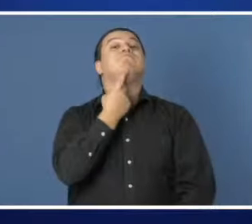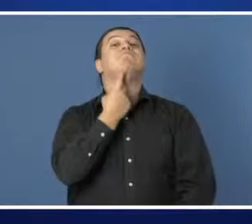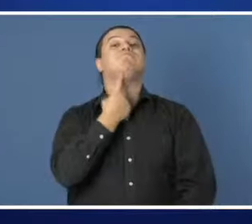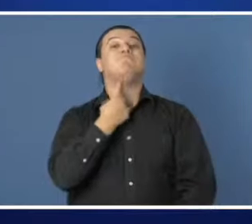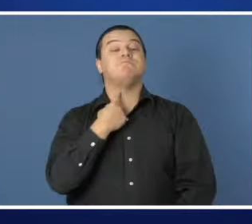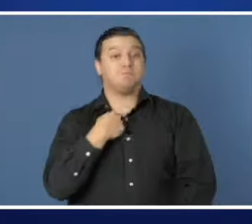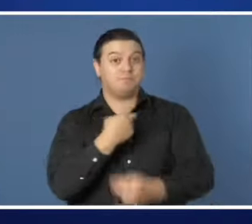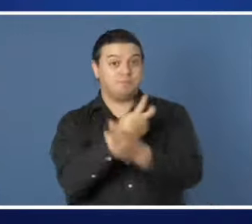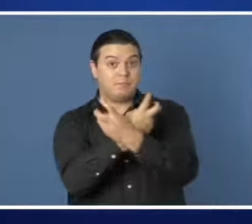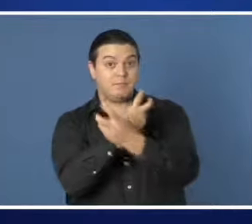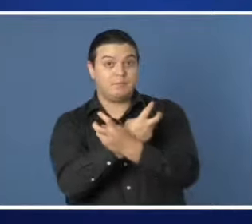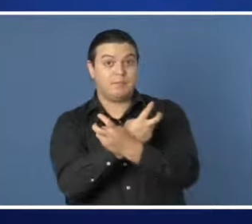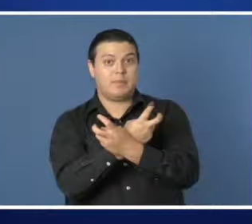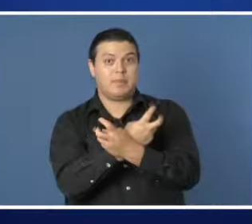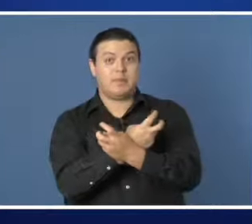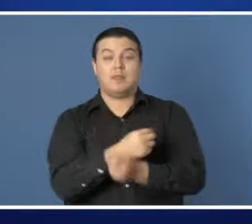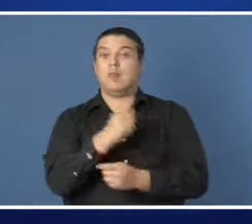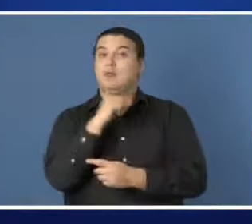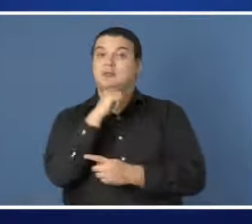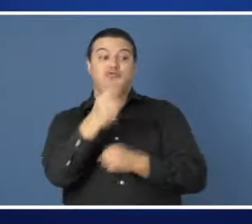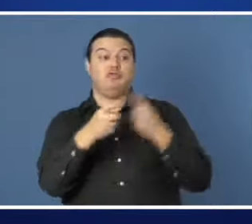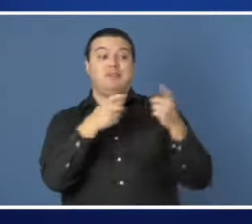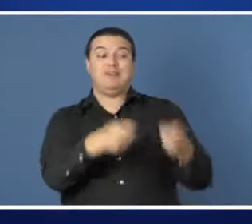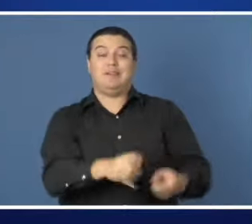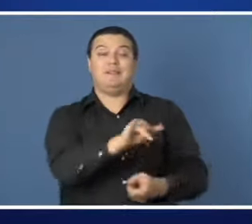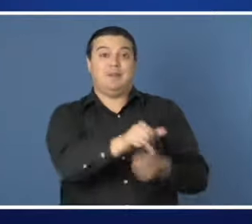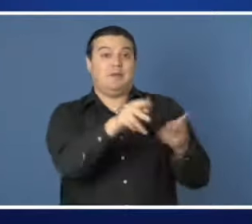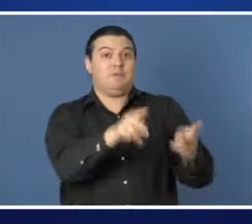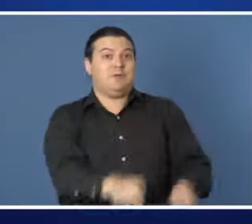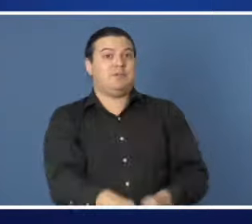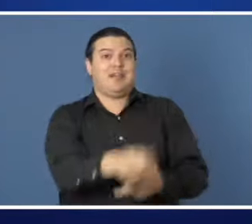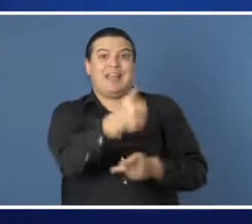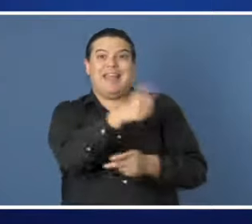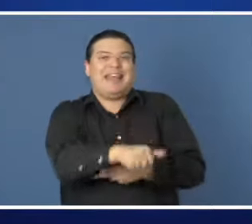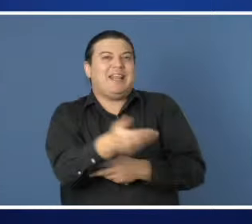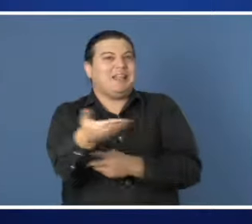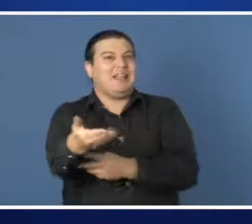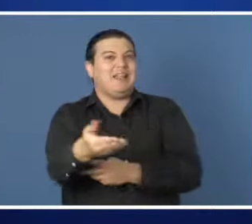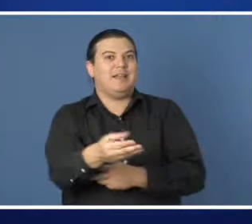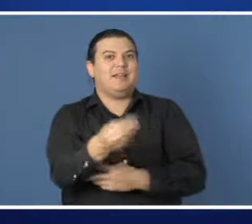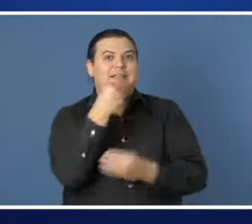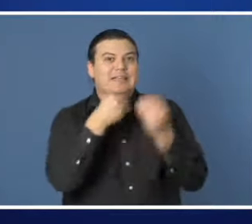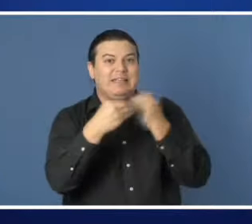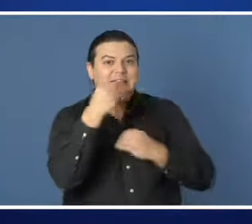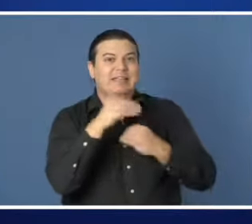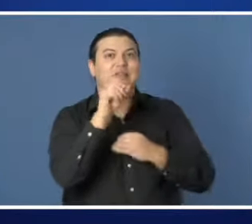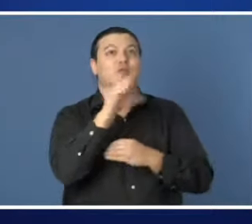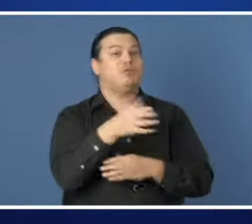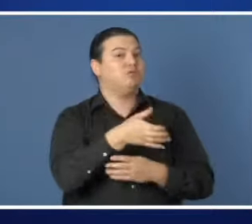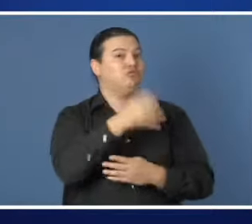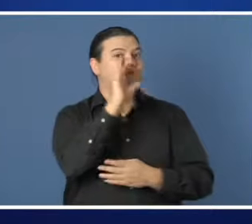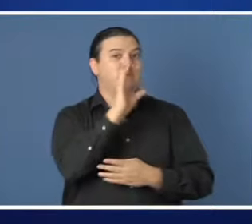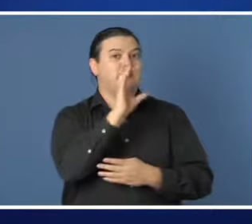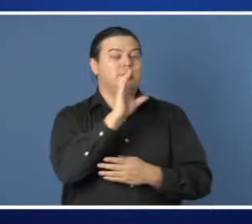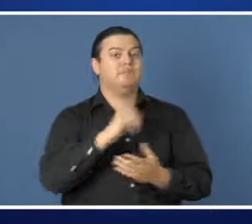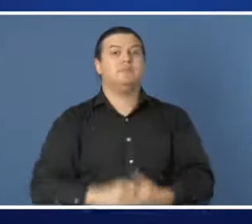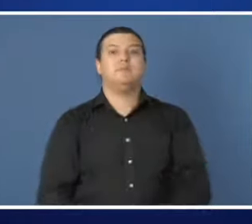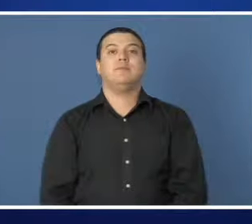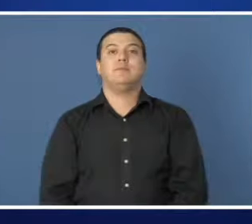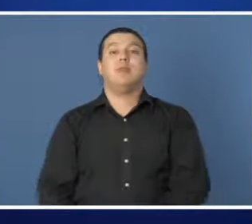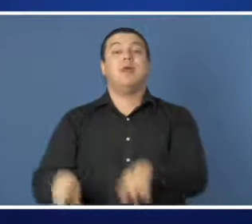For swallowed poison, do not give the victim anything to eat or drink.